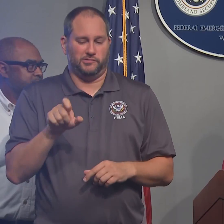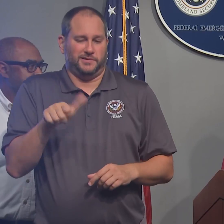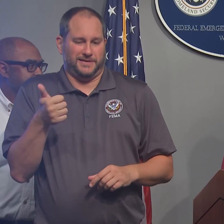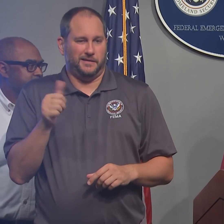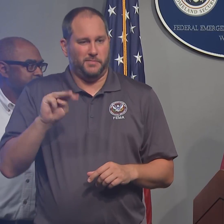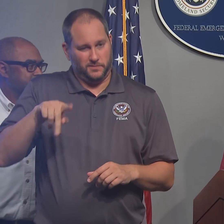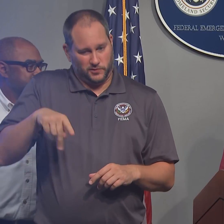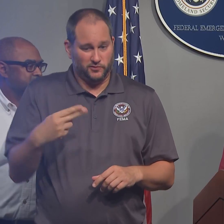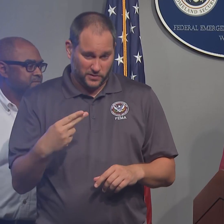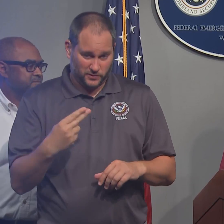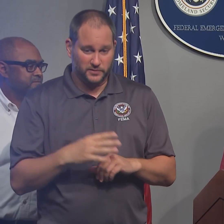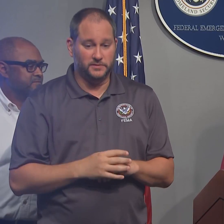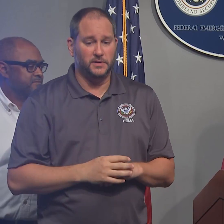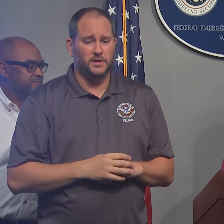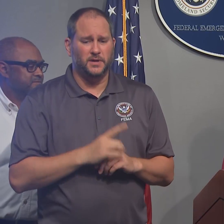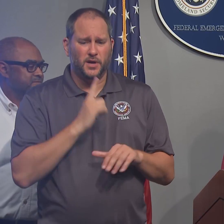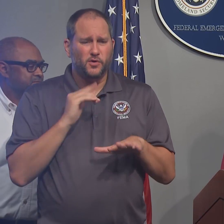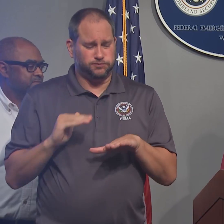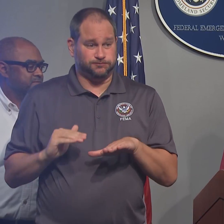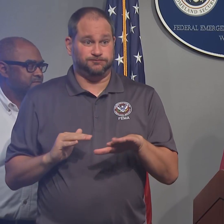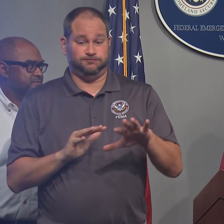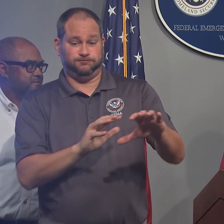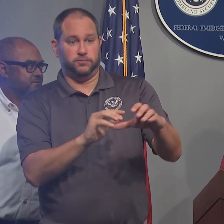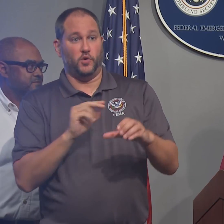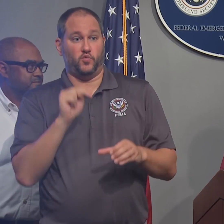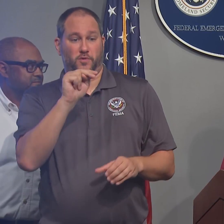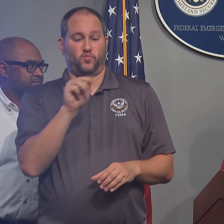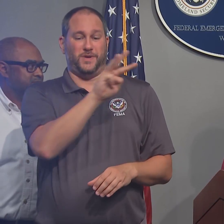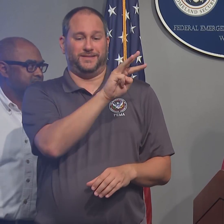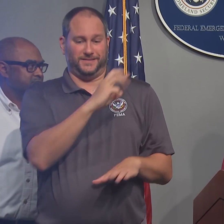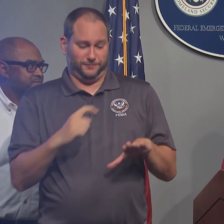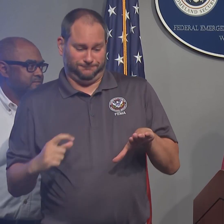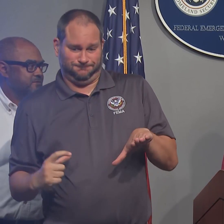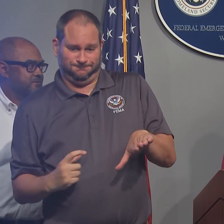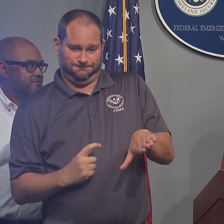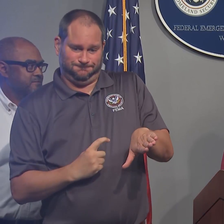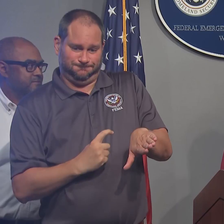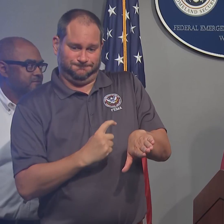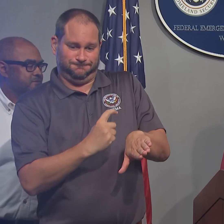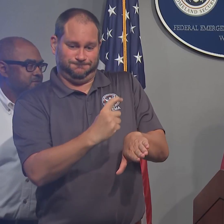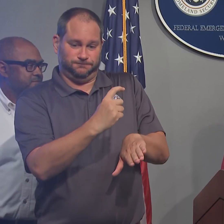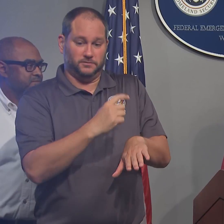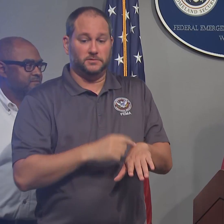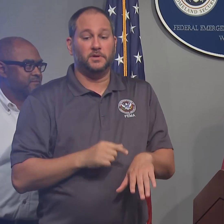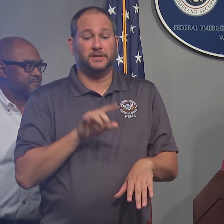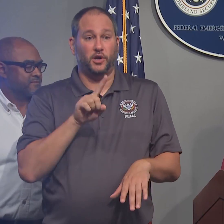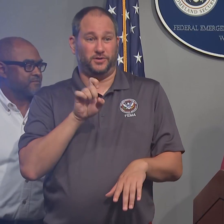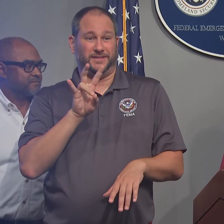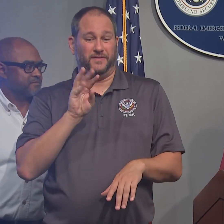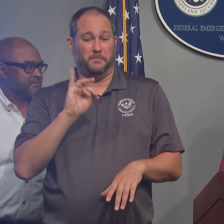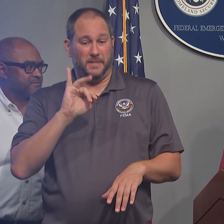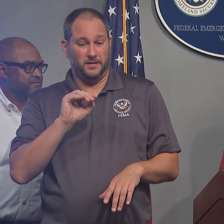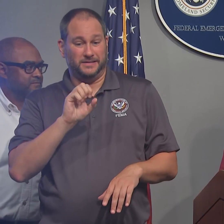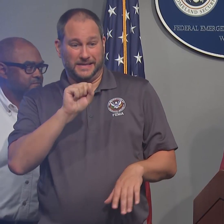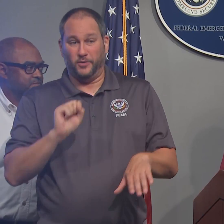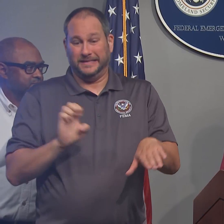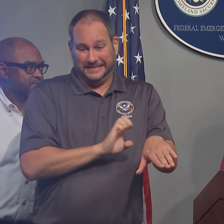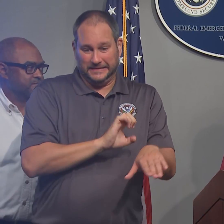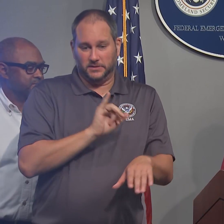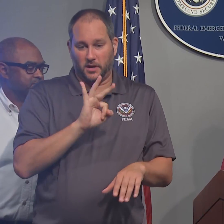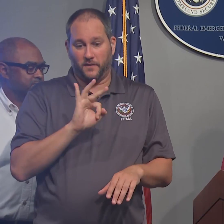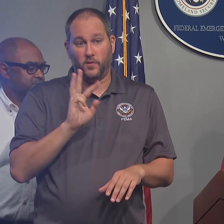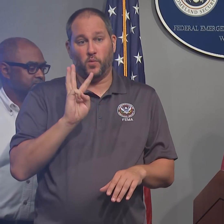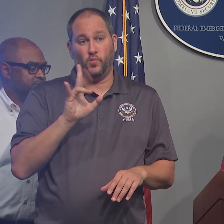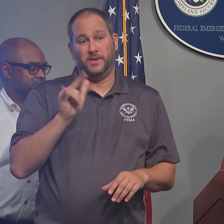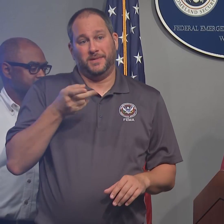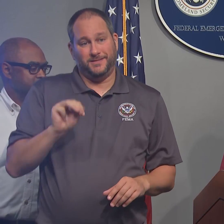northwest and is presently centered 170 miles east-southeast of Wilmington, North Carolina, and 220 miles east of